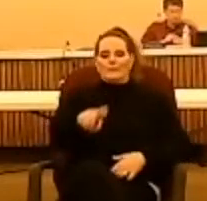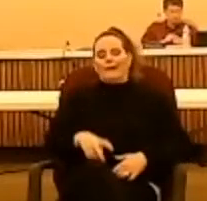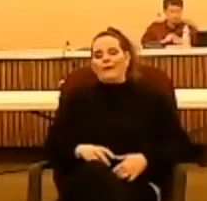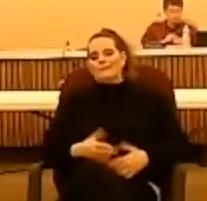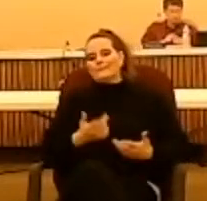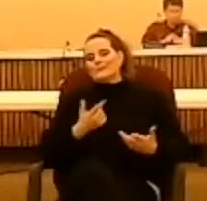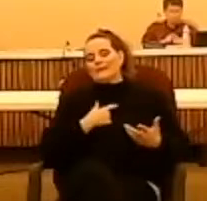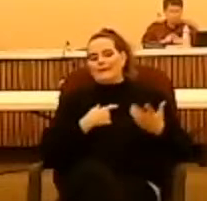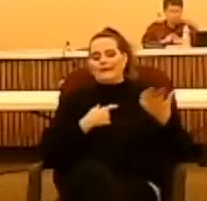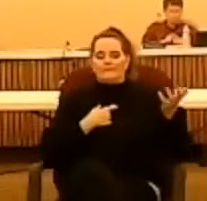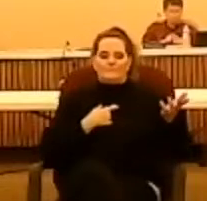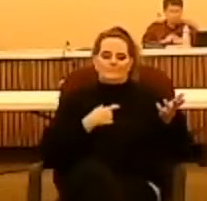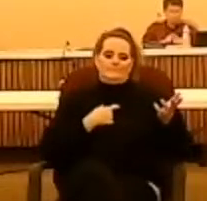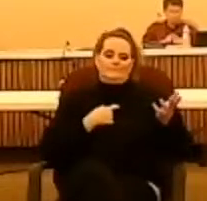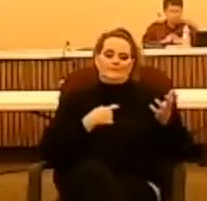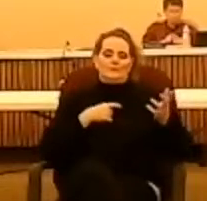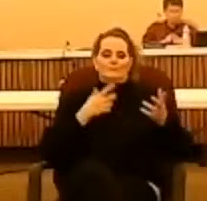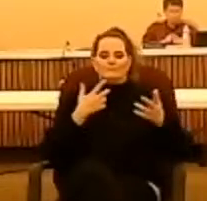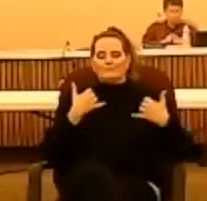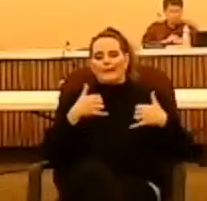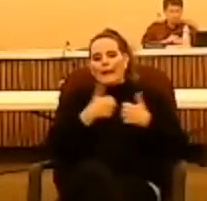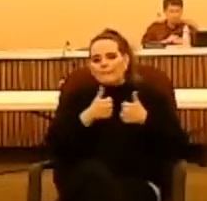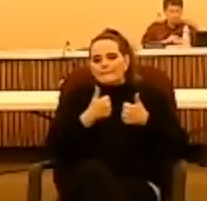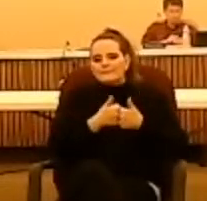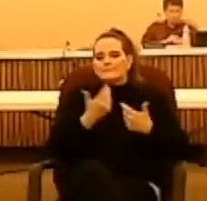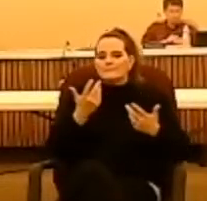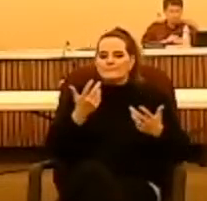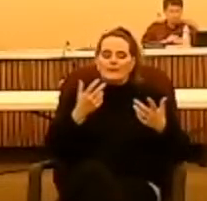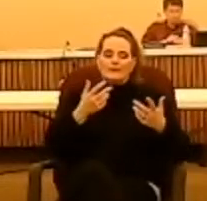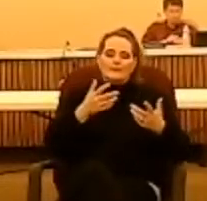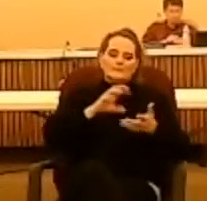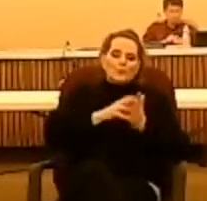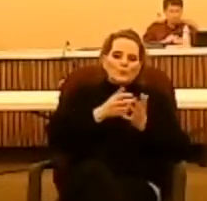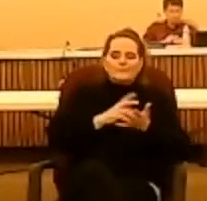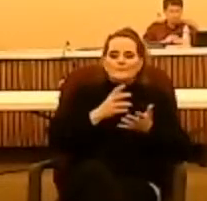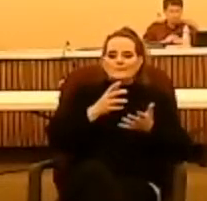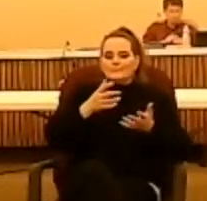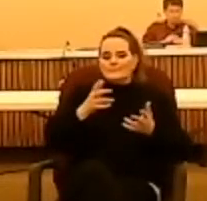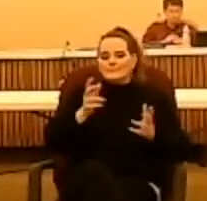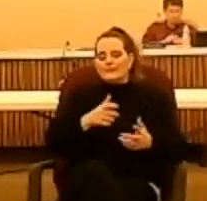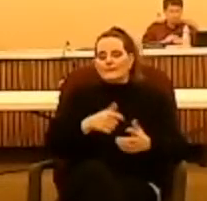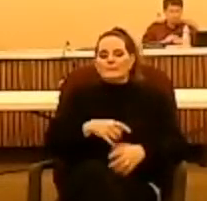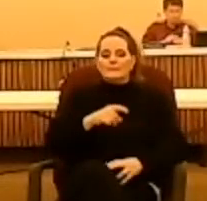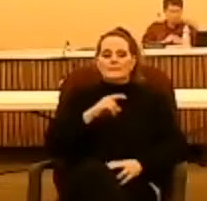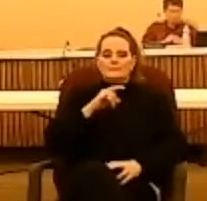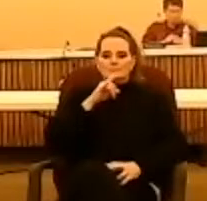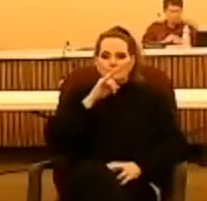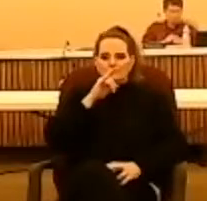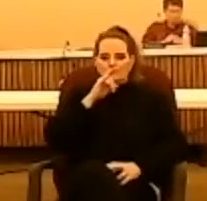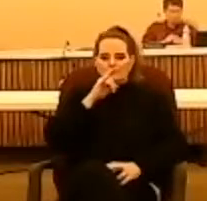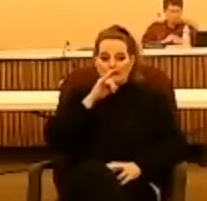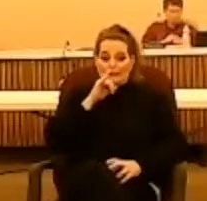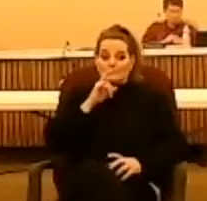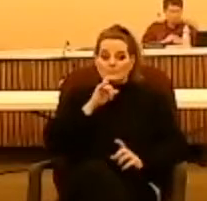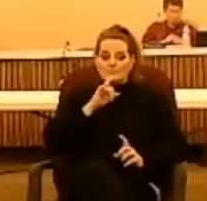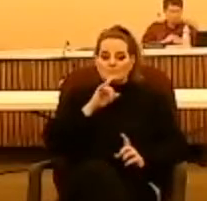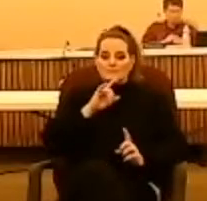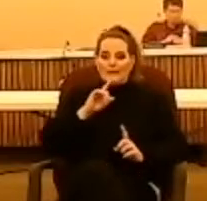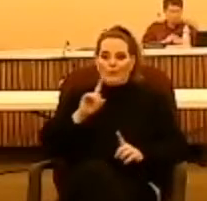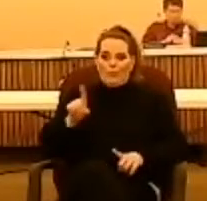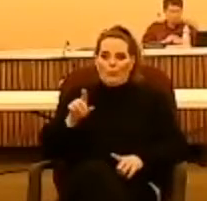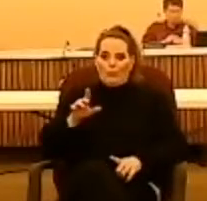games, receive cookies, it's decorate, and kits are available to go home if you do not want to attend in